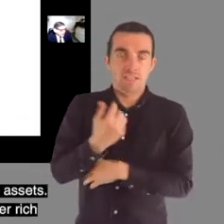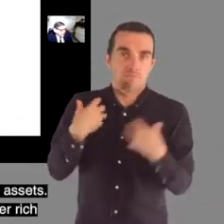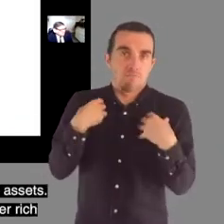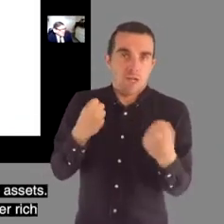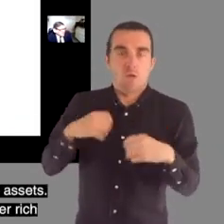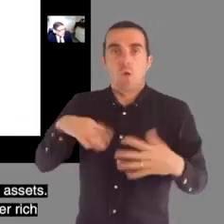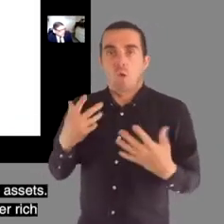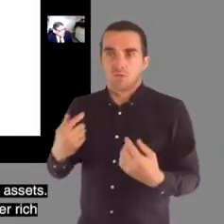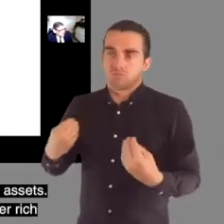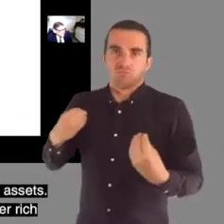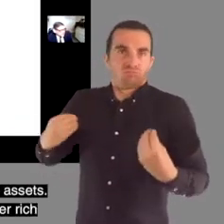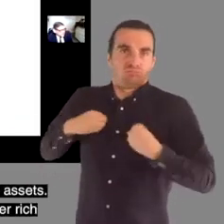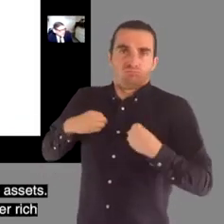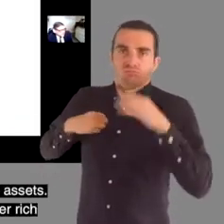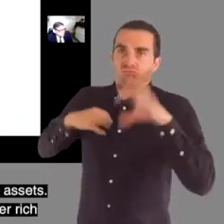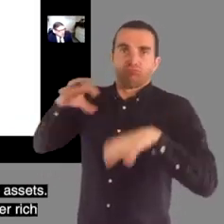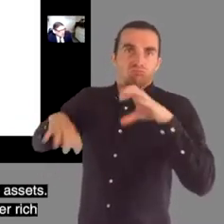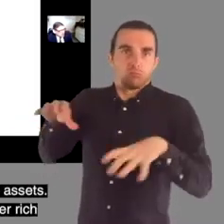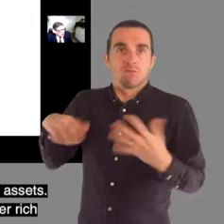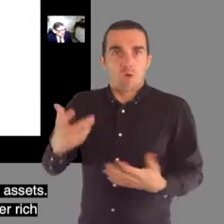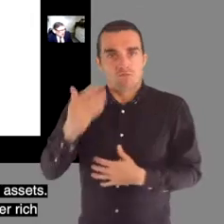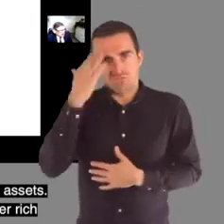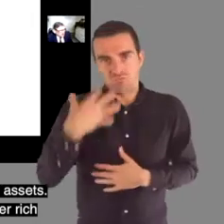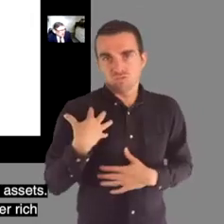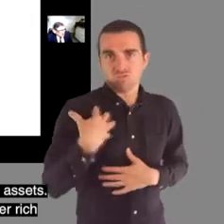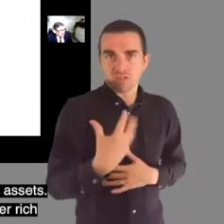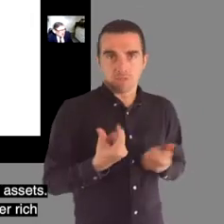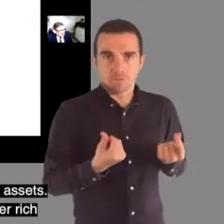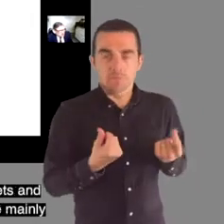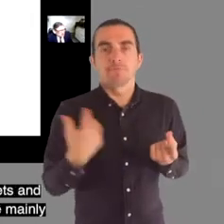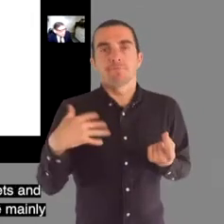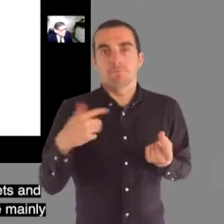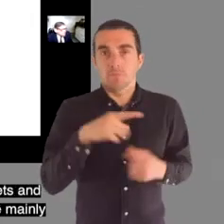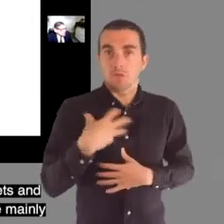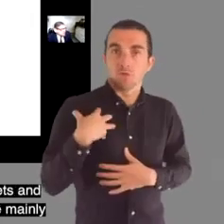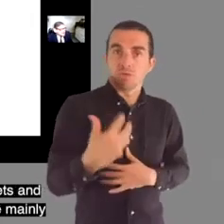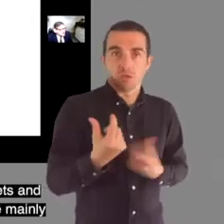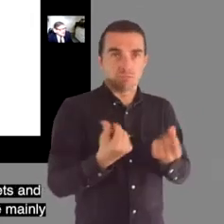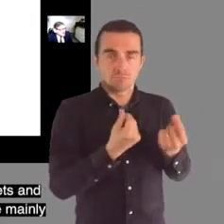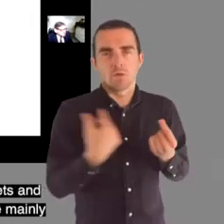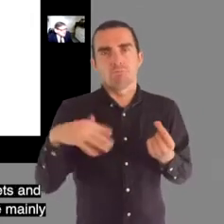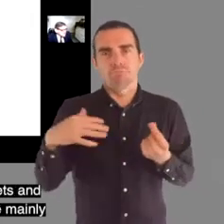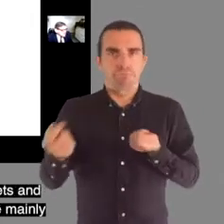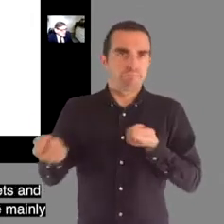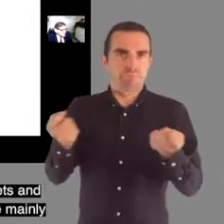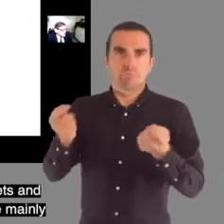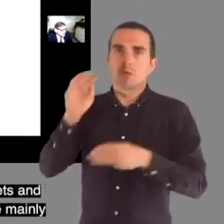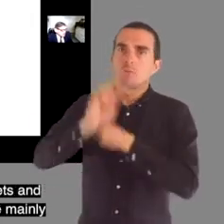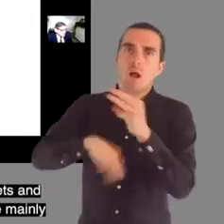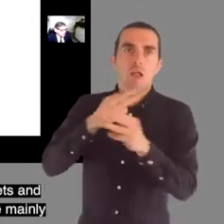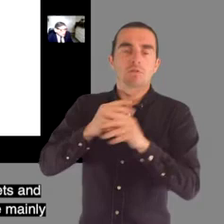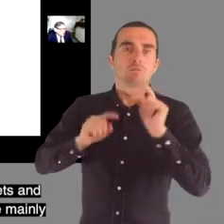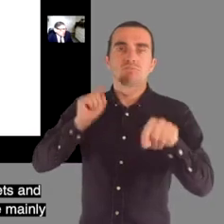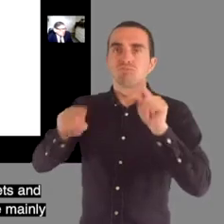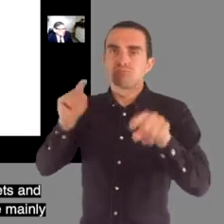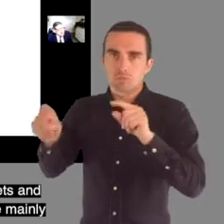Wealth power and ownership of assets. We know that the rich and the super rich control most of the world's assets. And that's